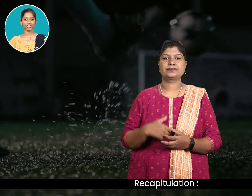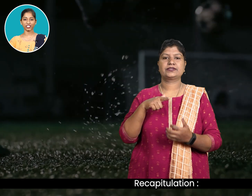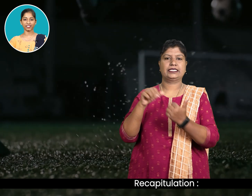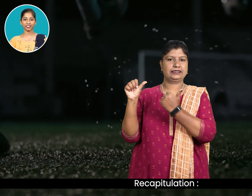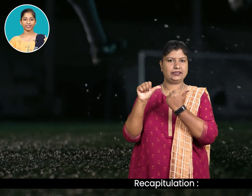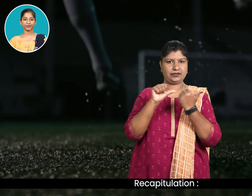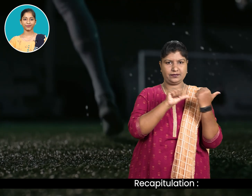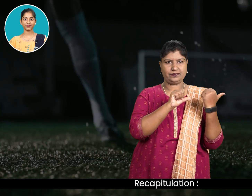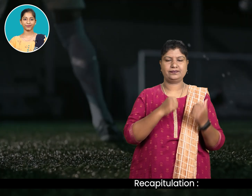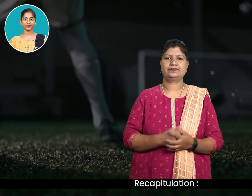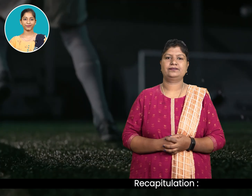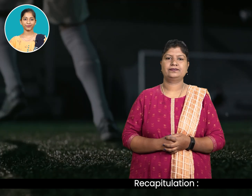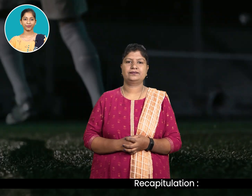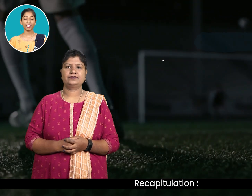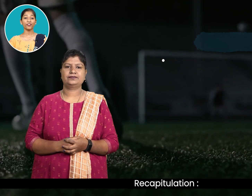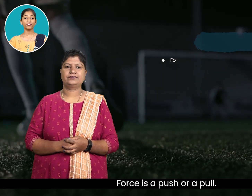Recapitulation.